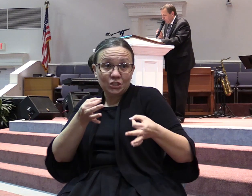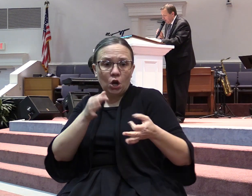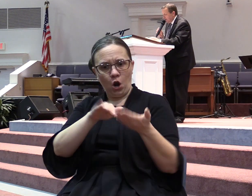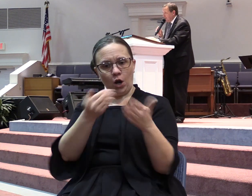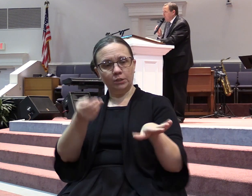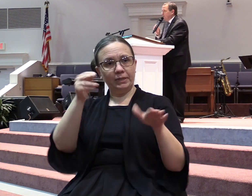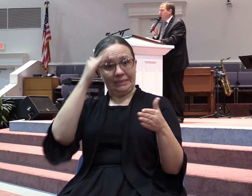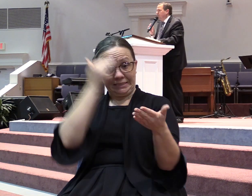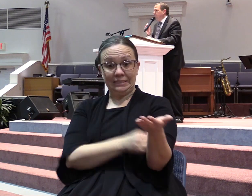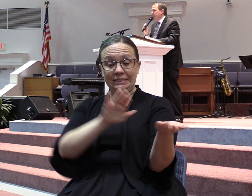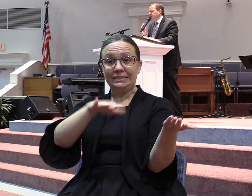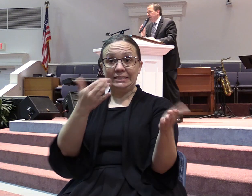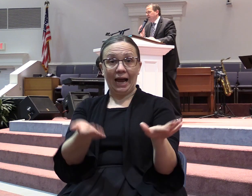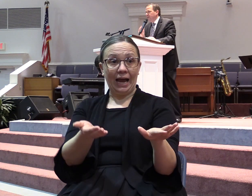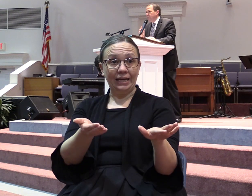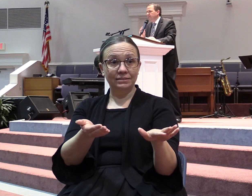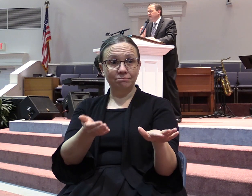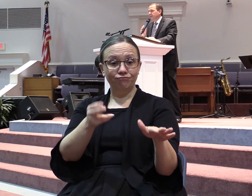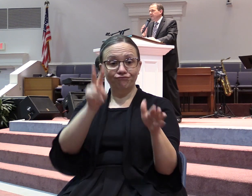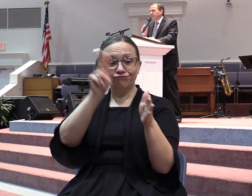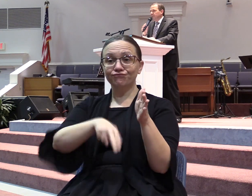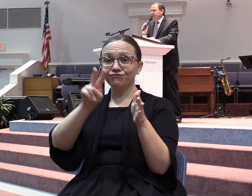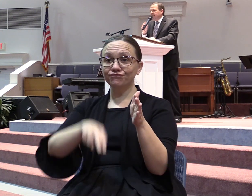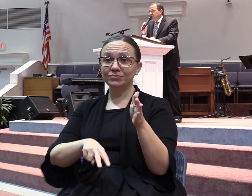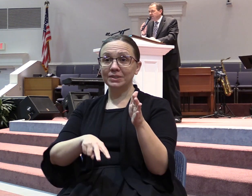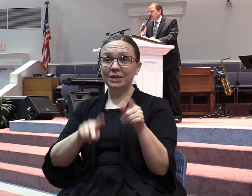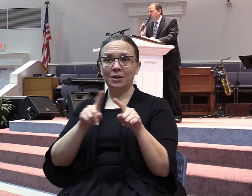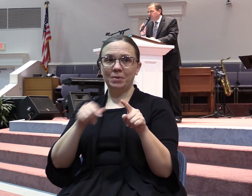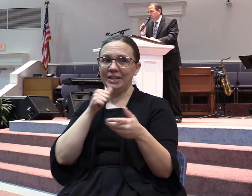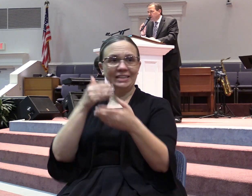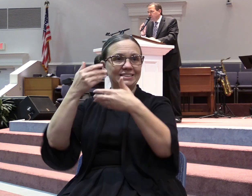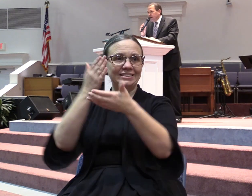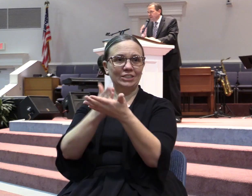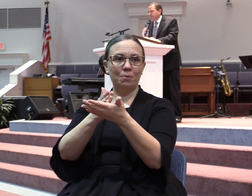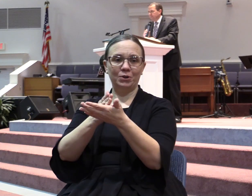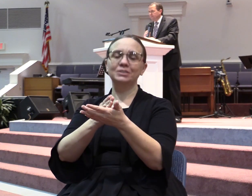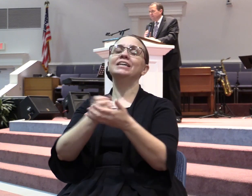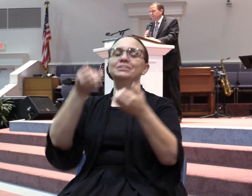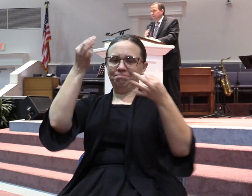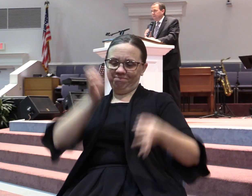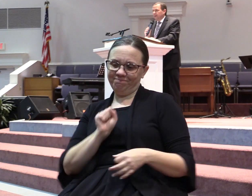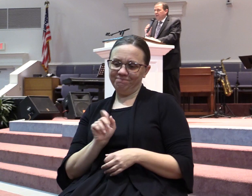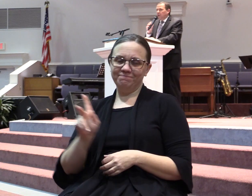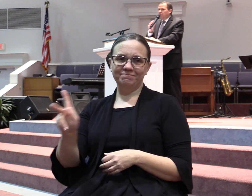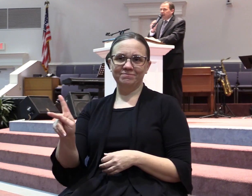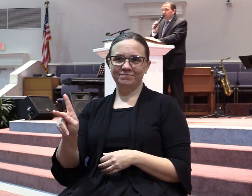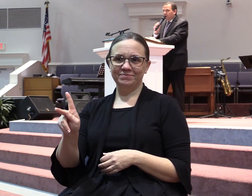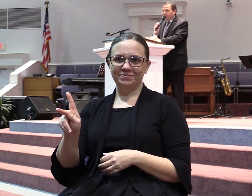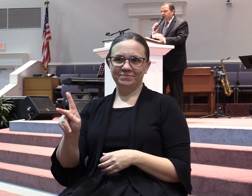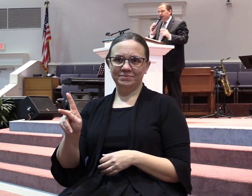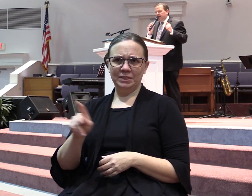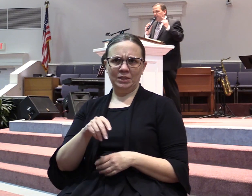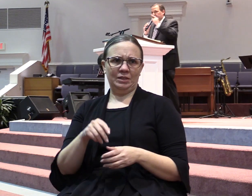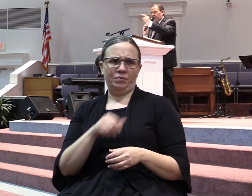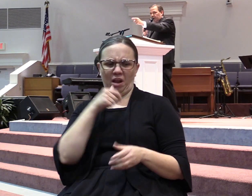husband and her sons as a result of her backsliding. But that didn't stop her from coming back. Right. Nobody pointed